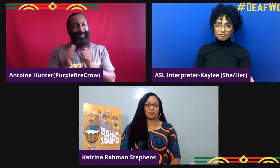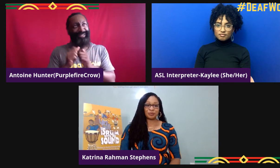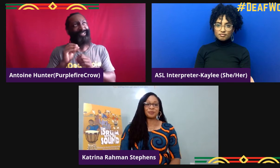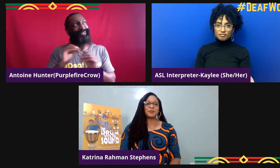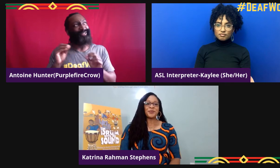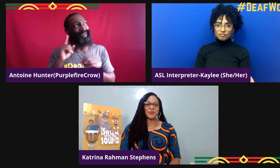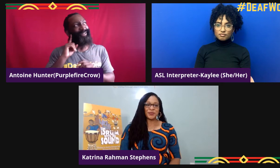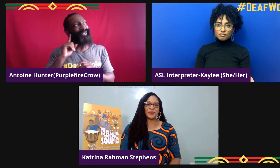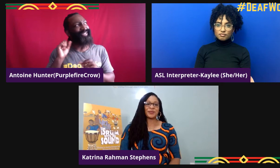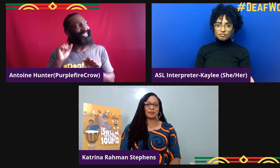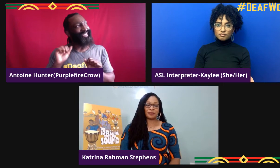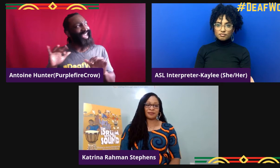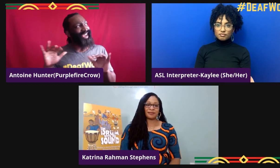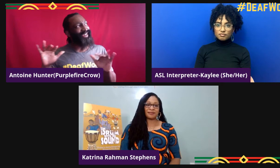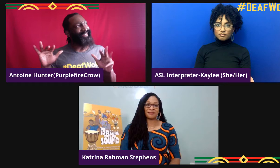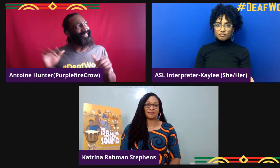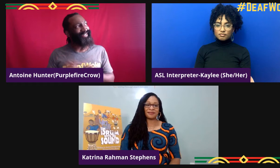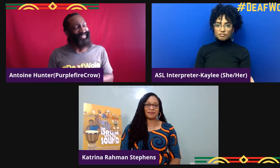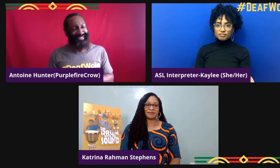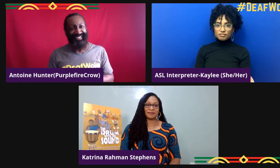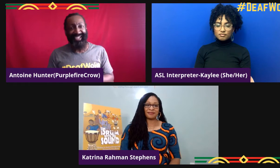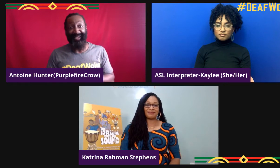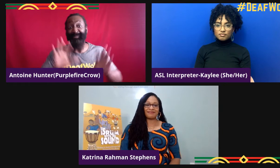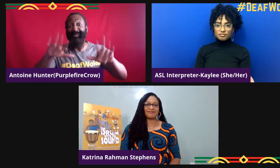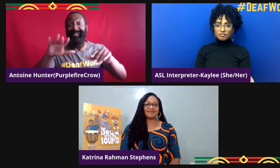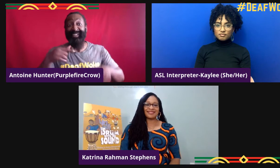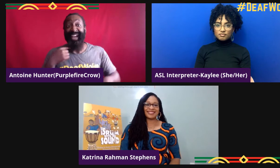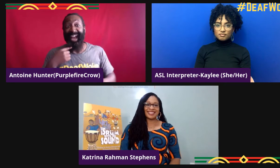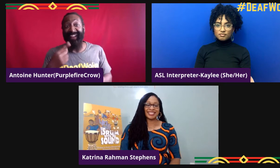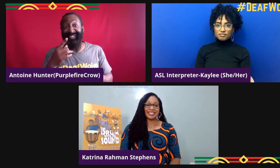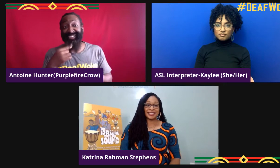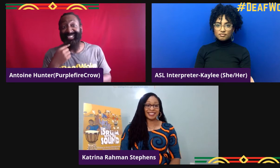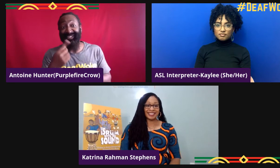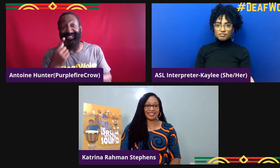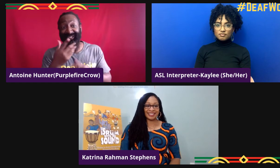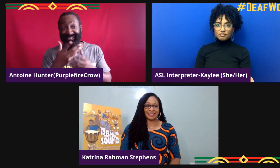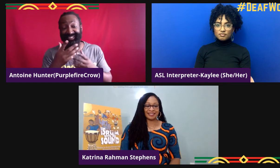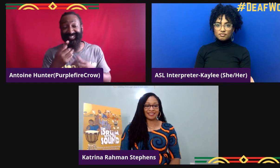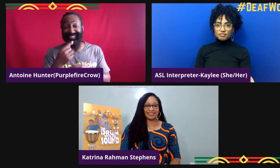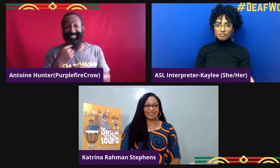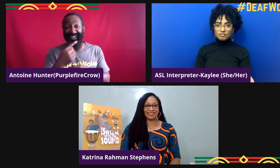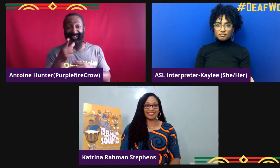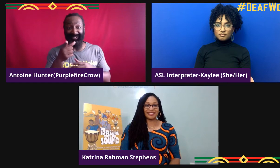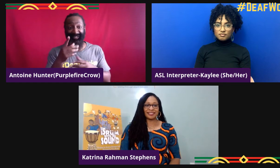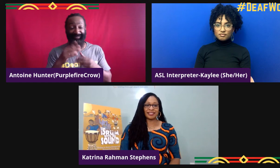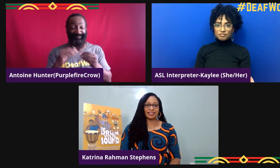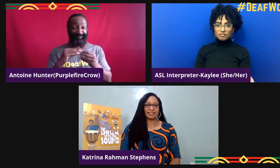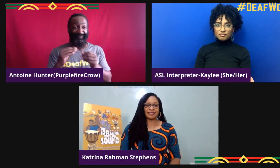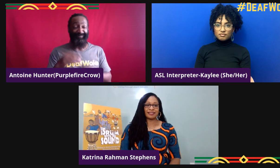merge those together. And now we have the drummer with no sound.